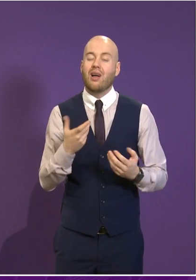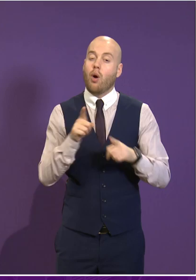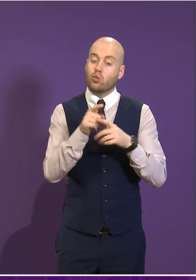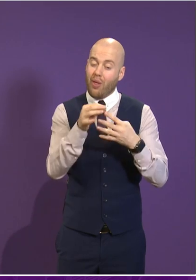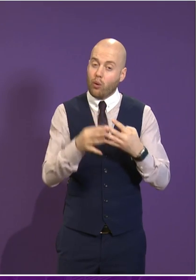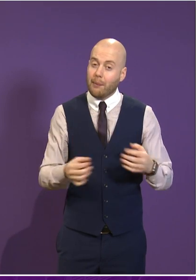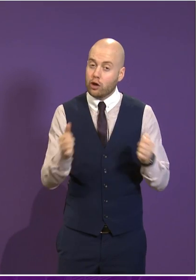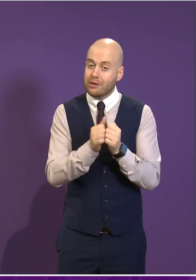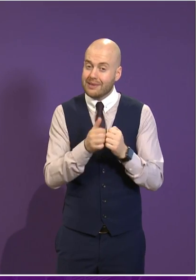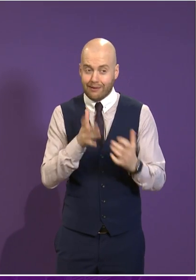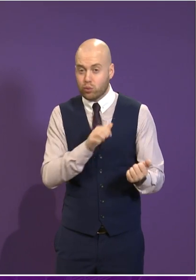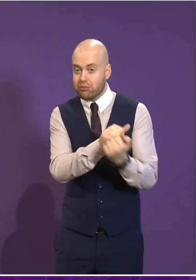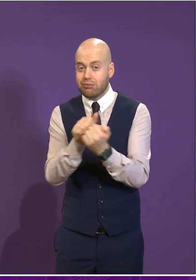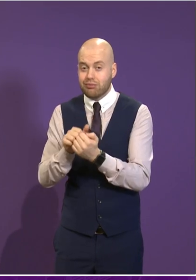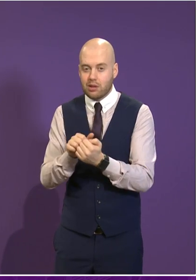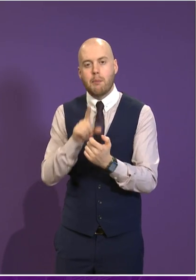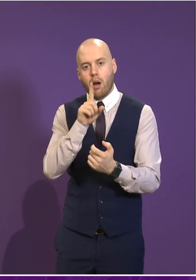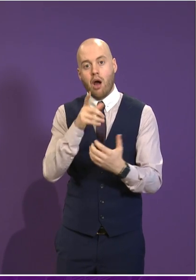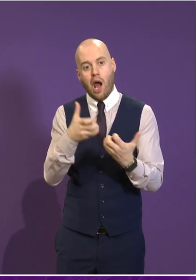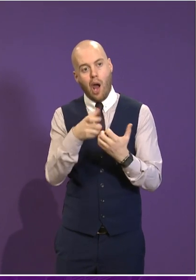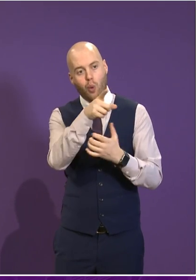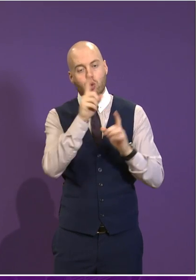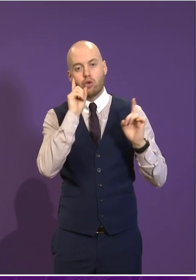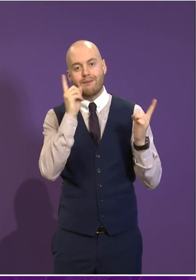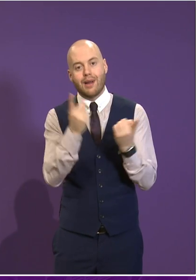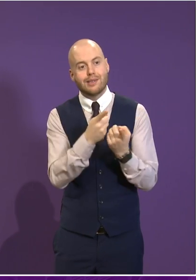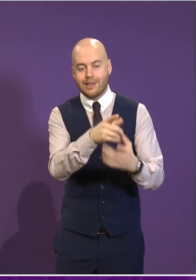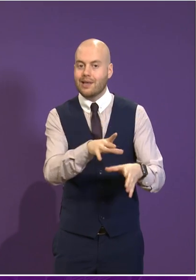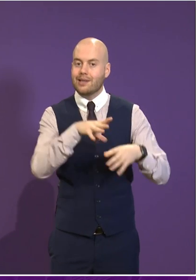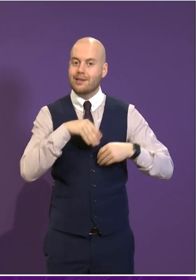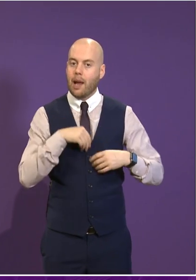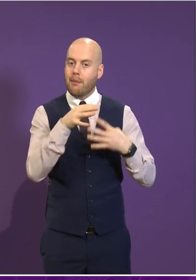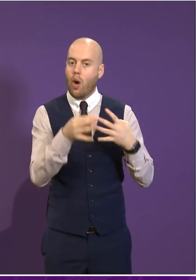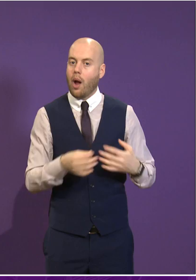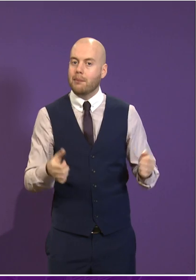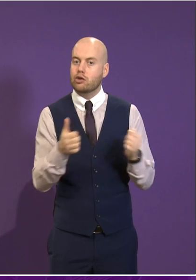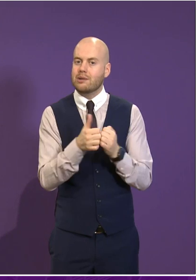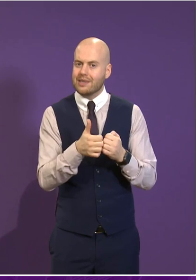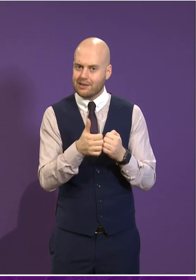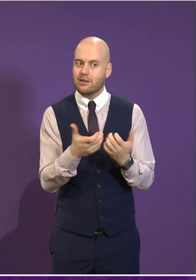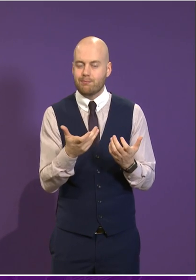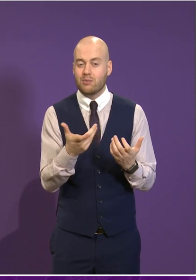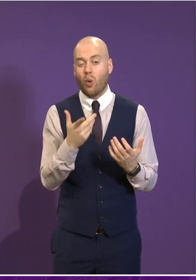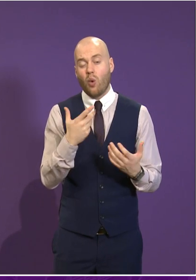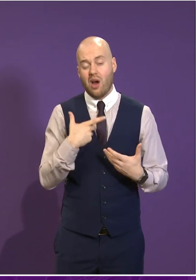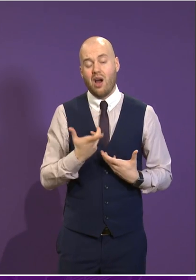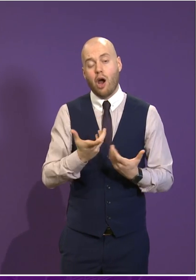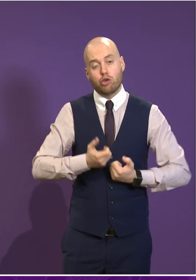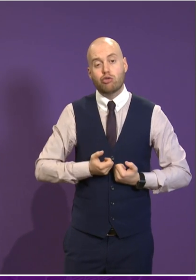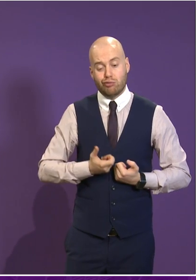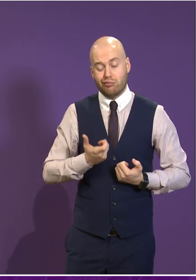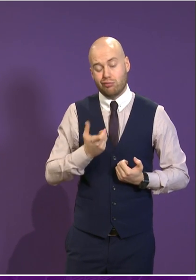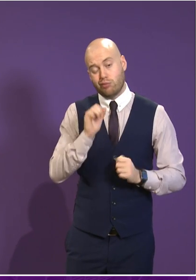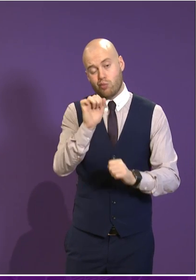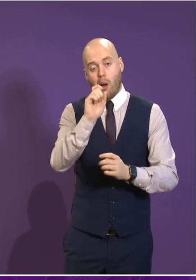those are actually implemented is very, very important. That. So I do take his point. There needs to be both carrots and sticks, and I'm open